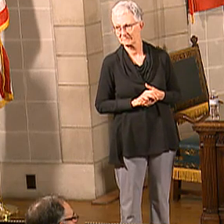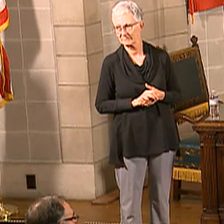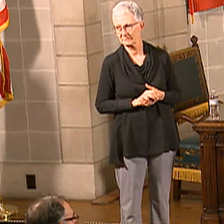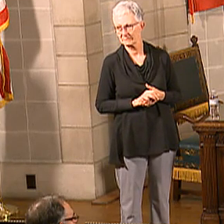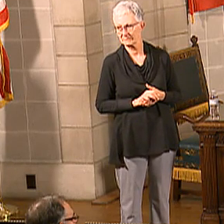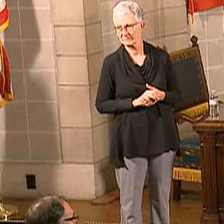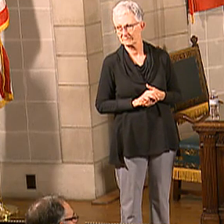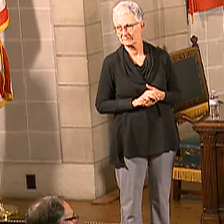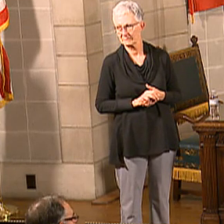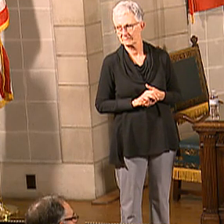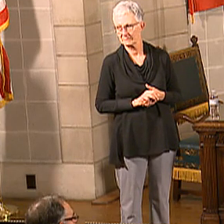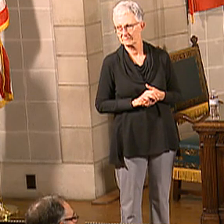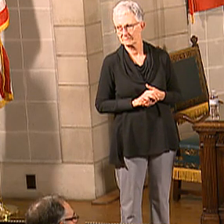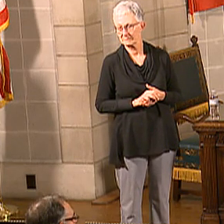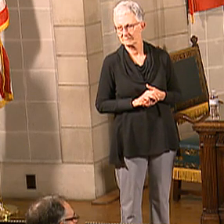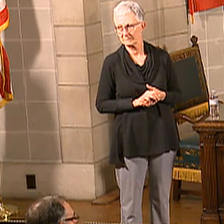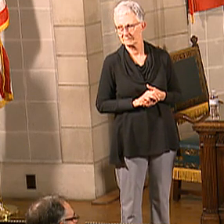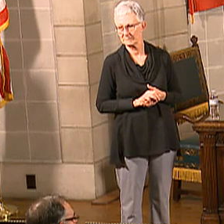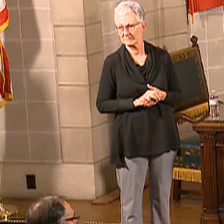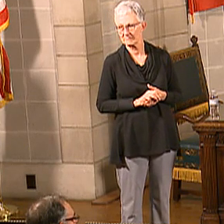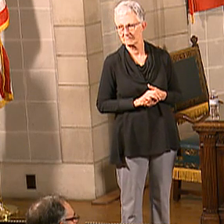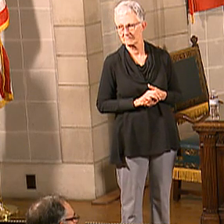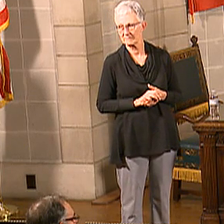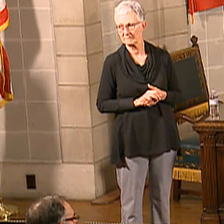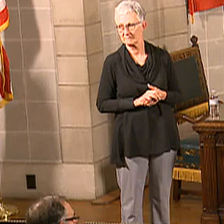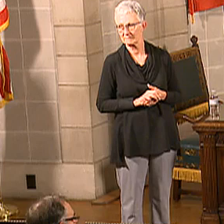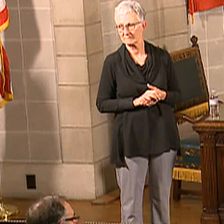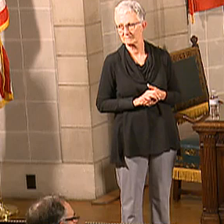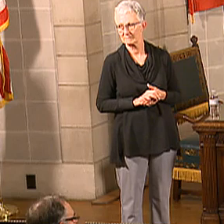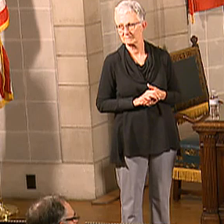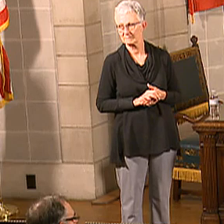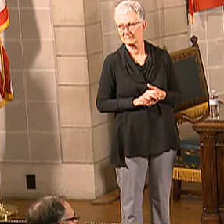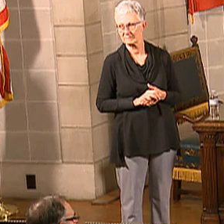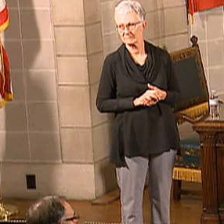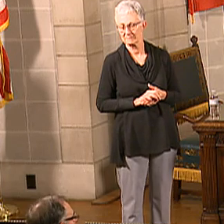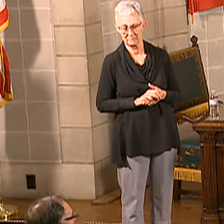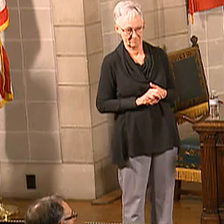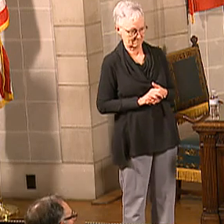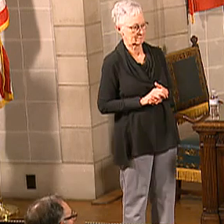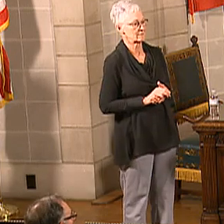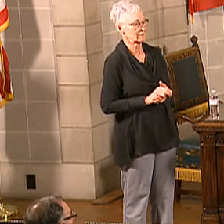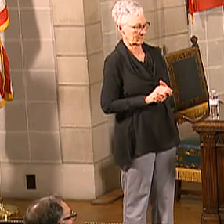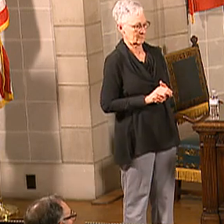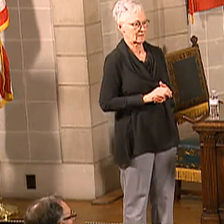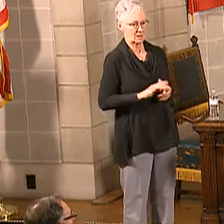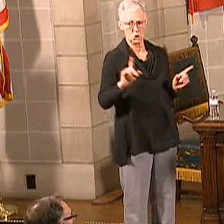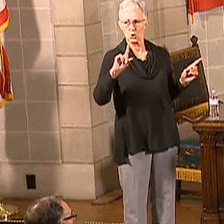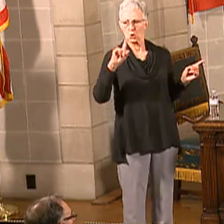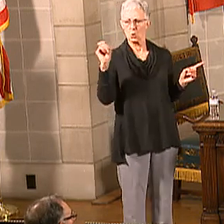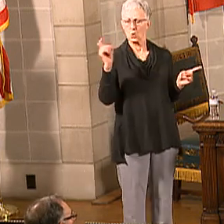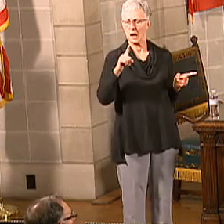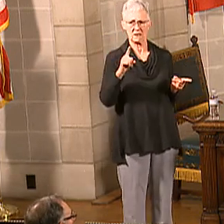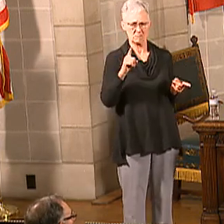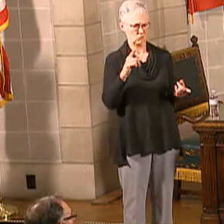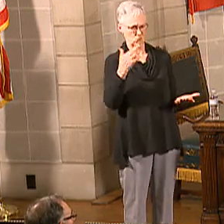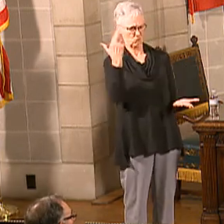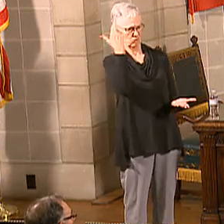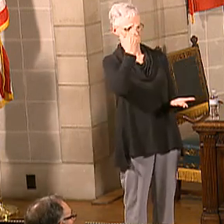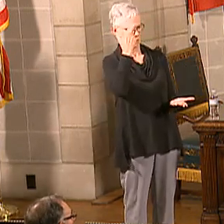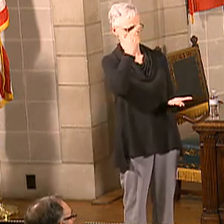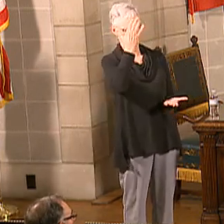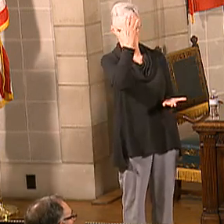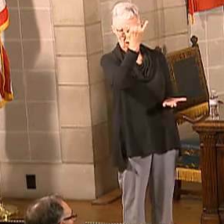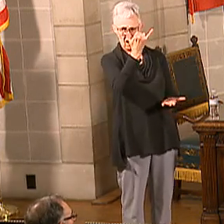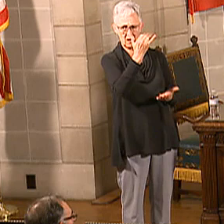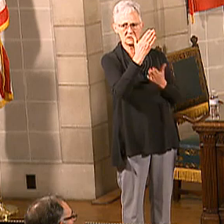but making other travelers do a 14-day quarantine? Is the health risk different? So the question was, again, what's the rationale for saying workers who are coming